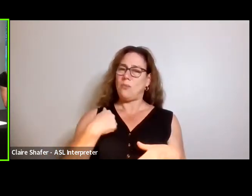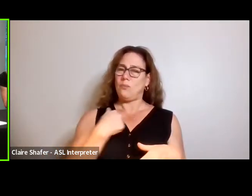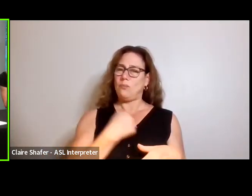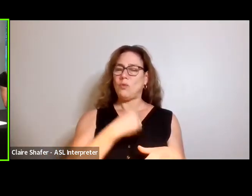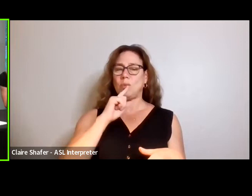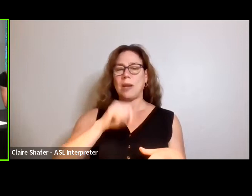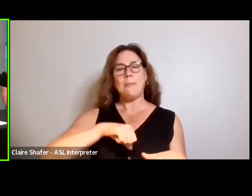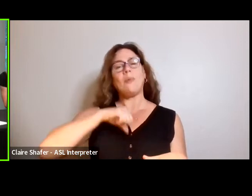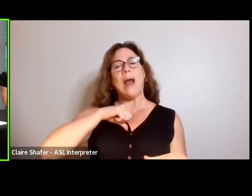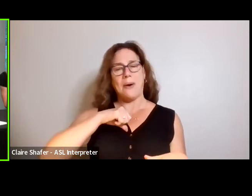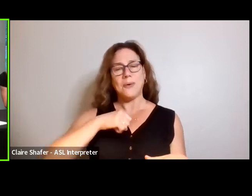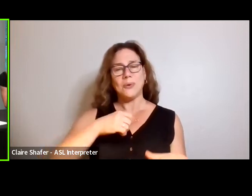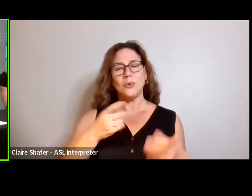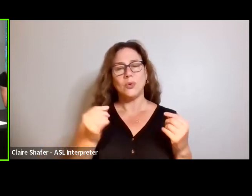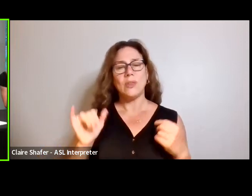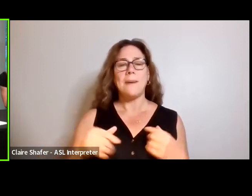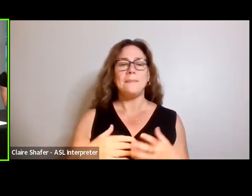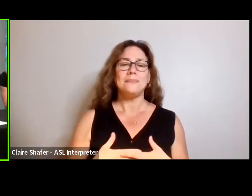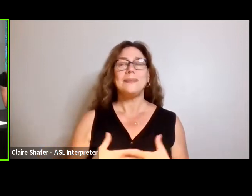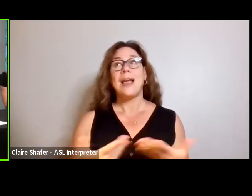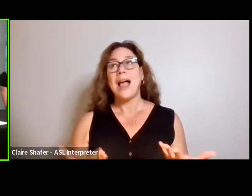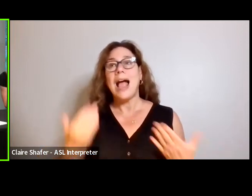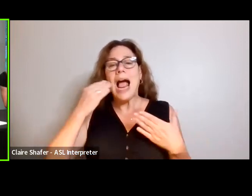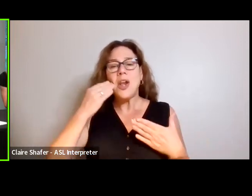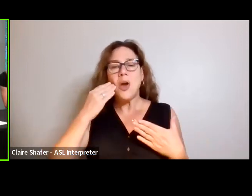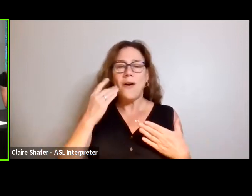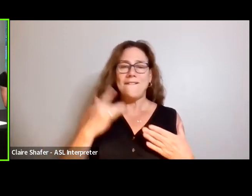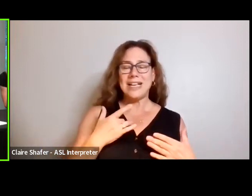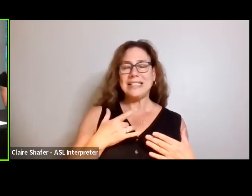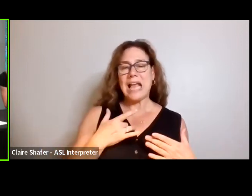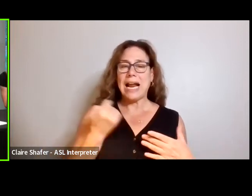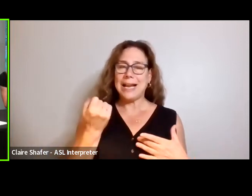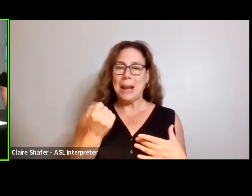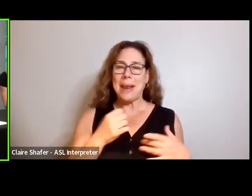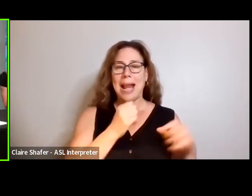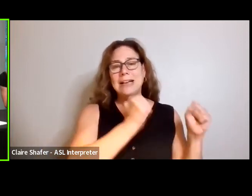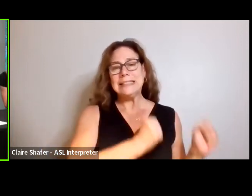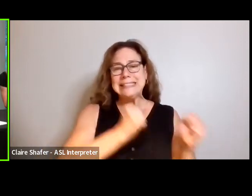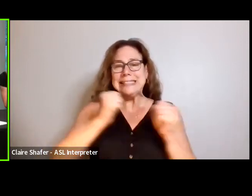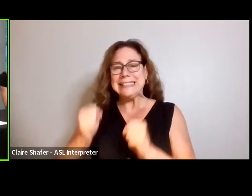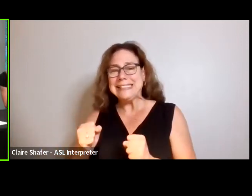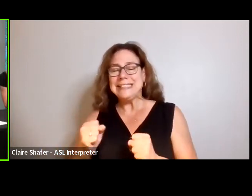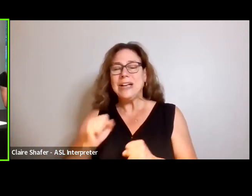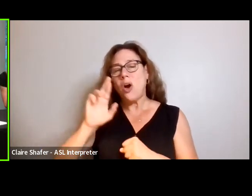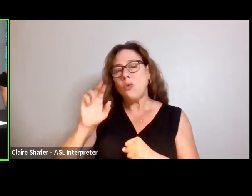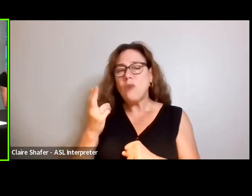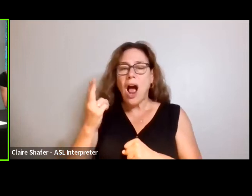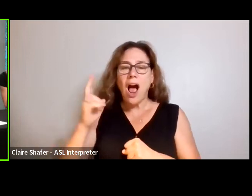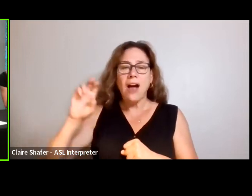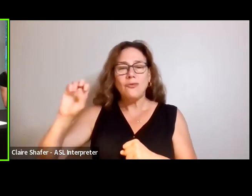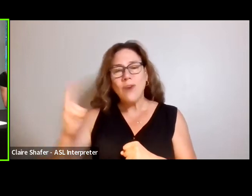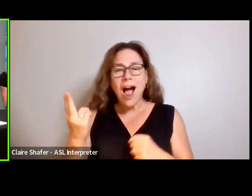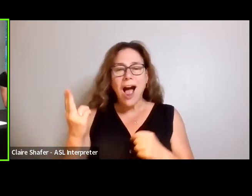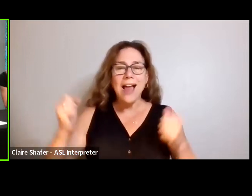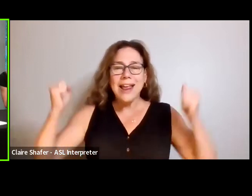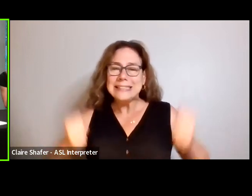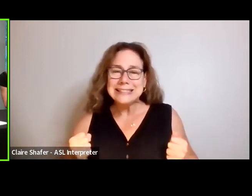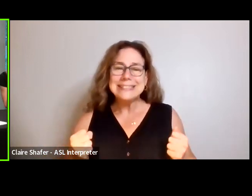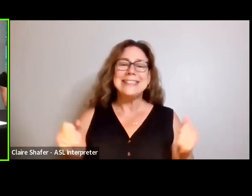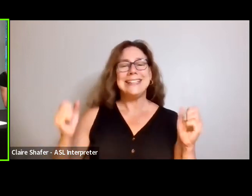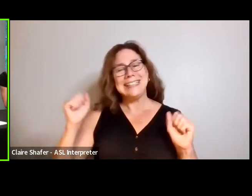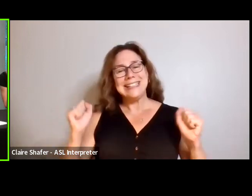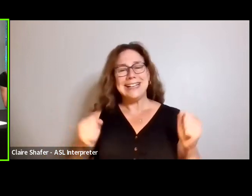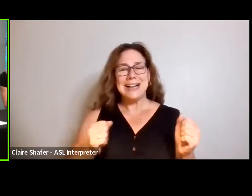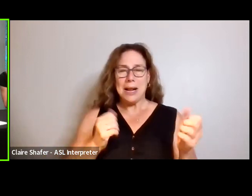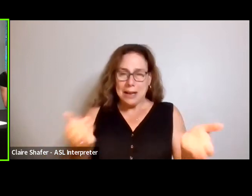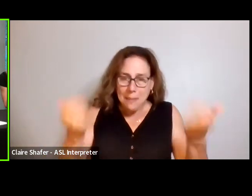and I know it's a little rah-rah when I'm there. You know, what else is it supposed to be, right? I mean, it's a little rah-rah and get everyone kind of fired up and excited